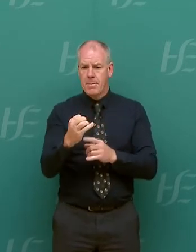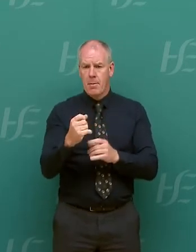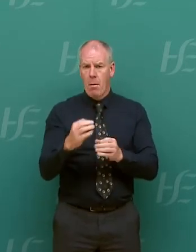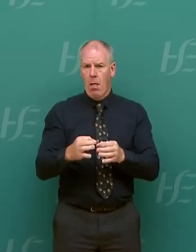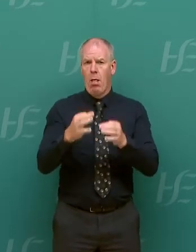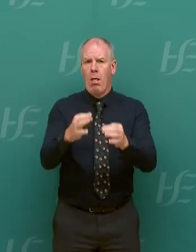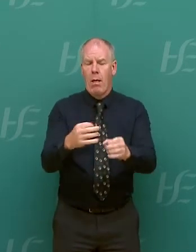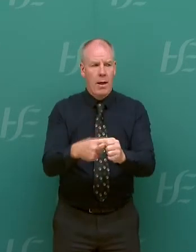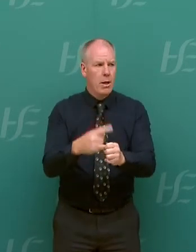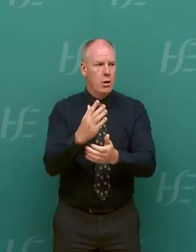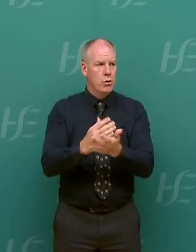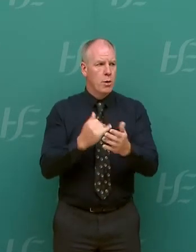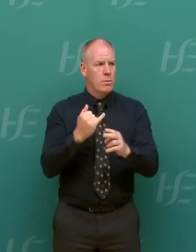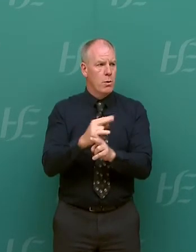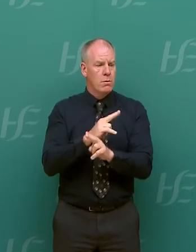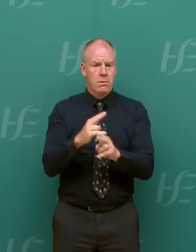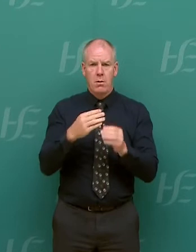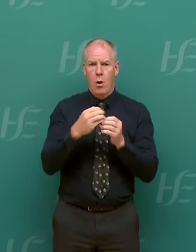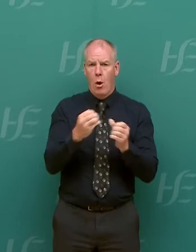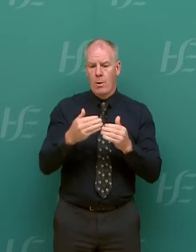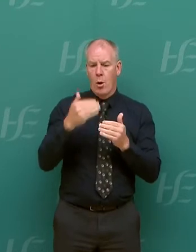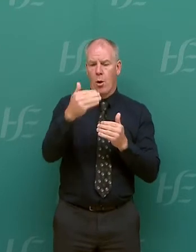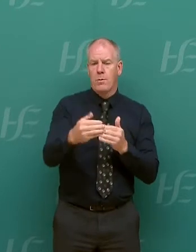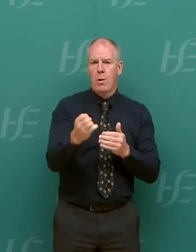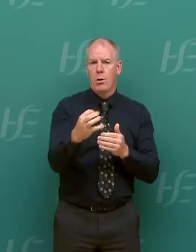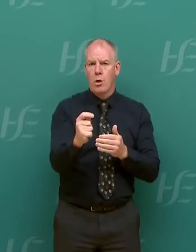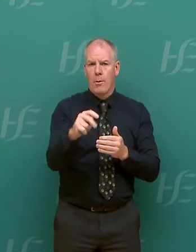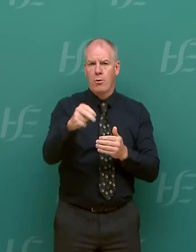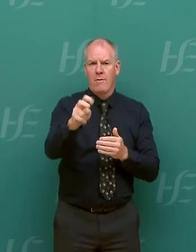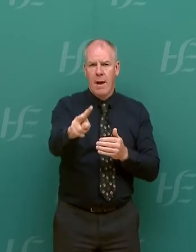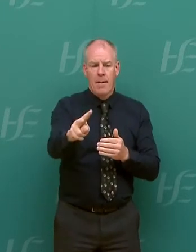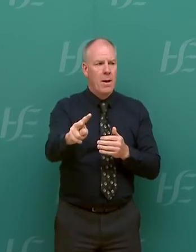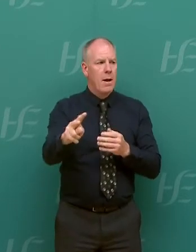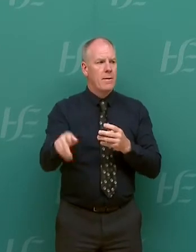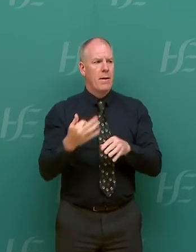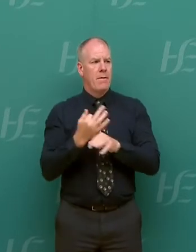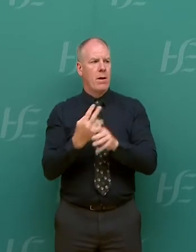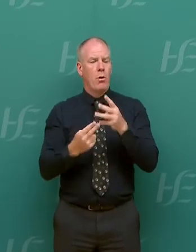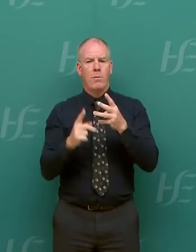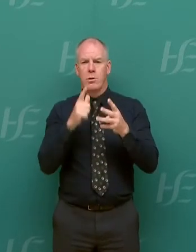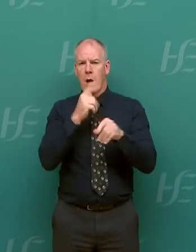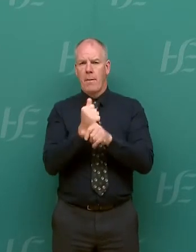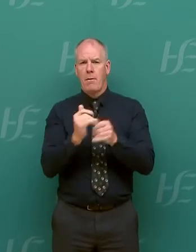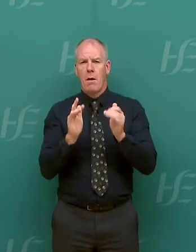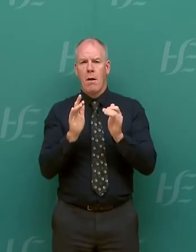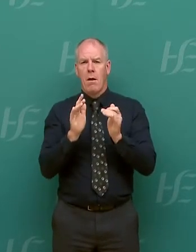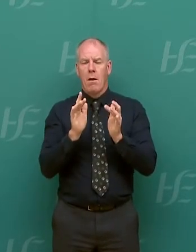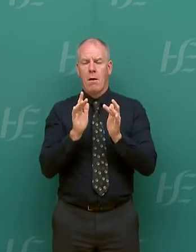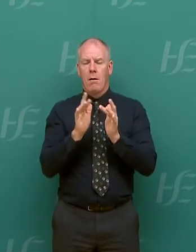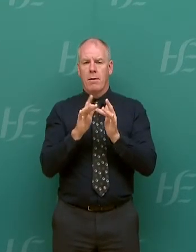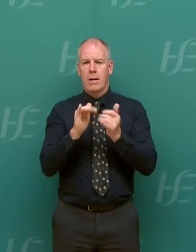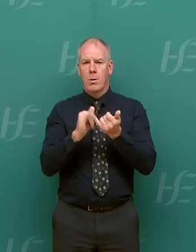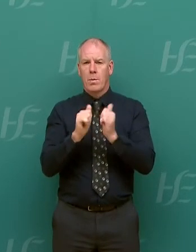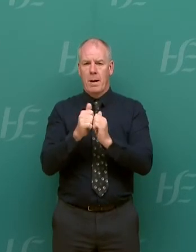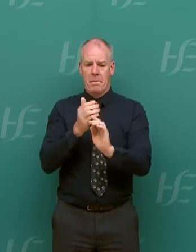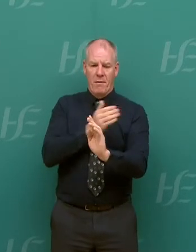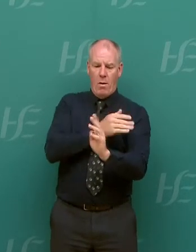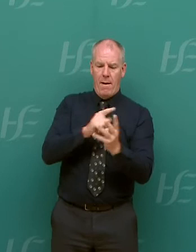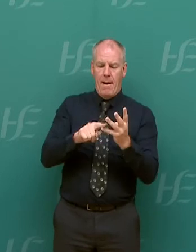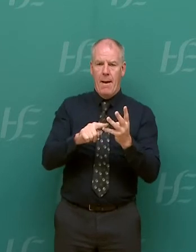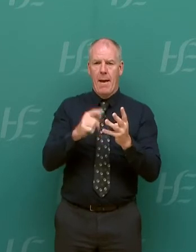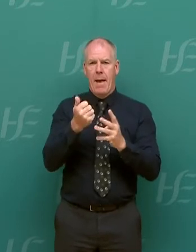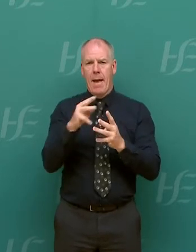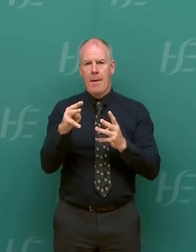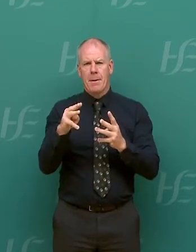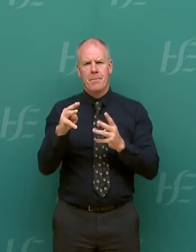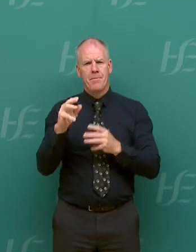back so some schools might not open till October, November? And just one follow-up on the contact tracing app. A Sunday Business Post poll